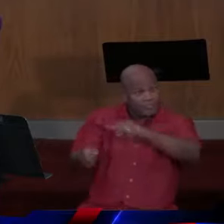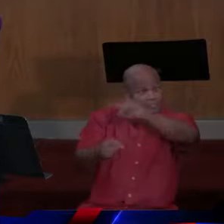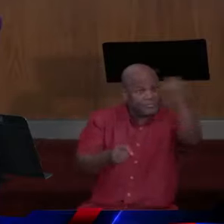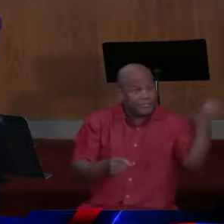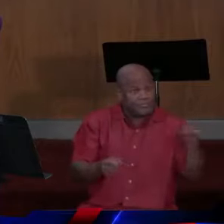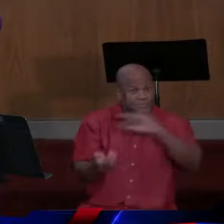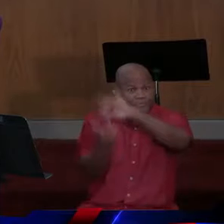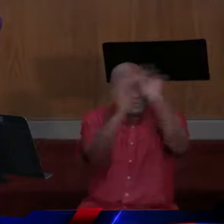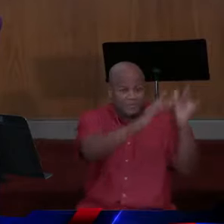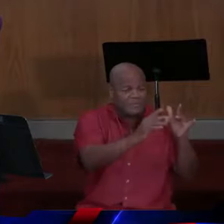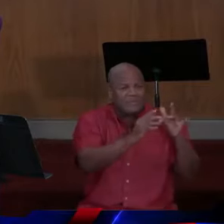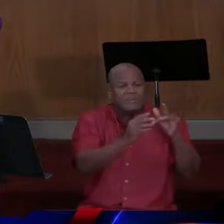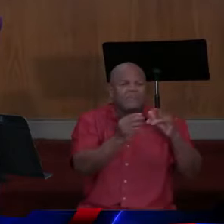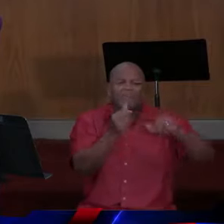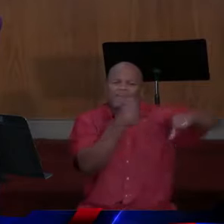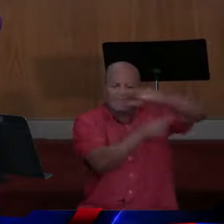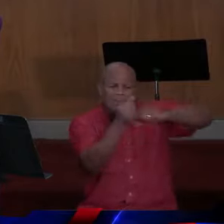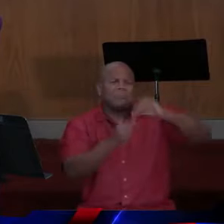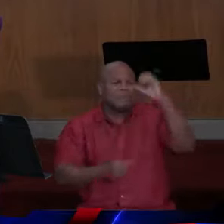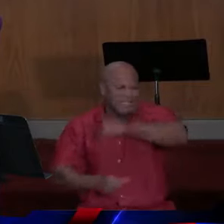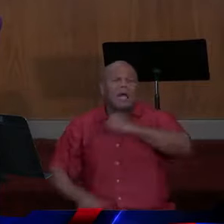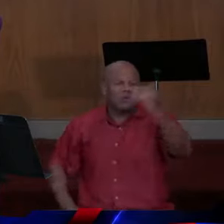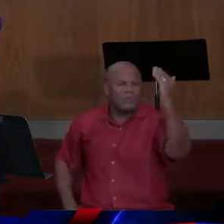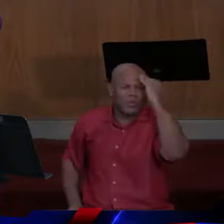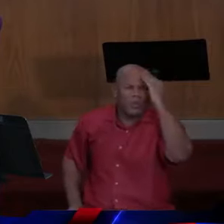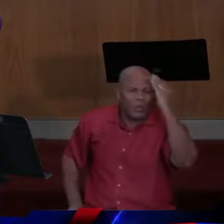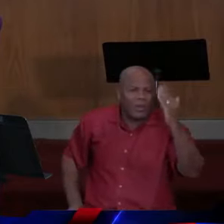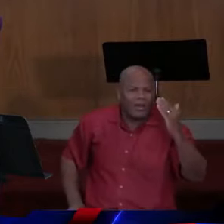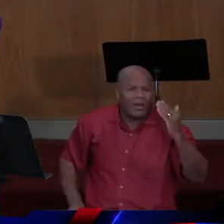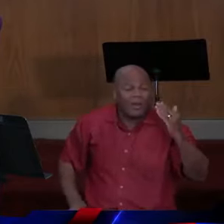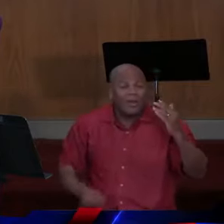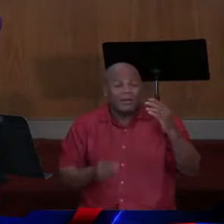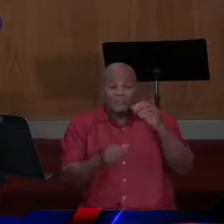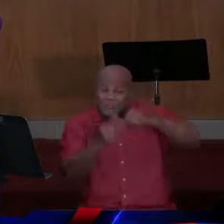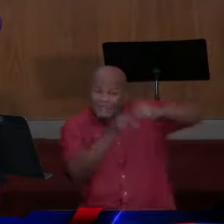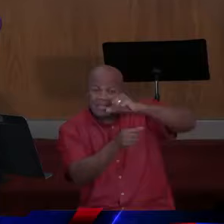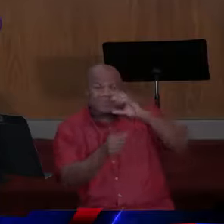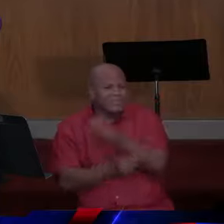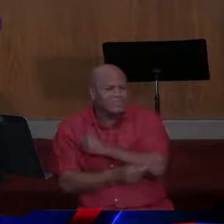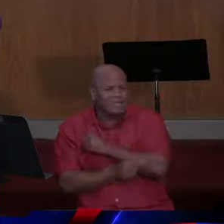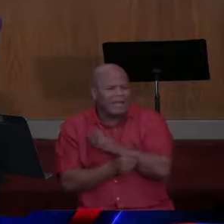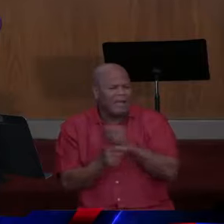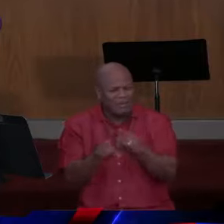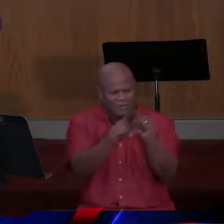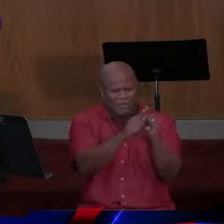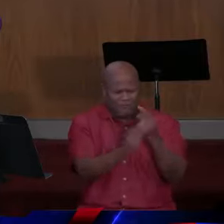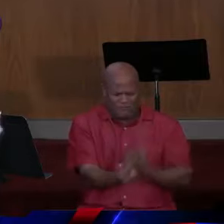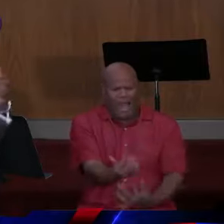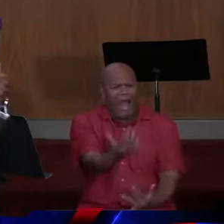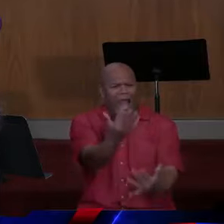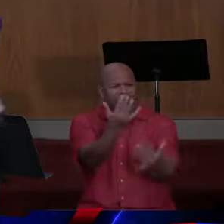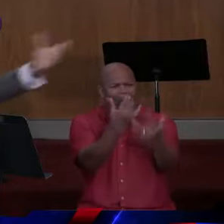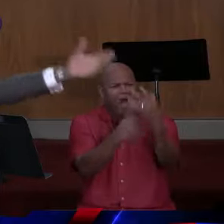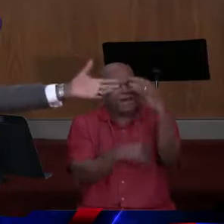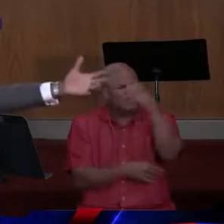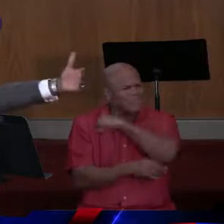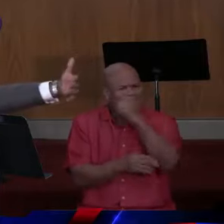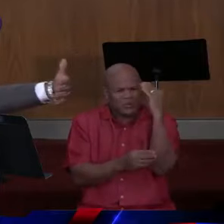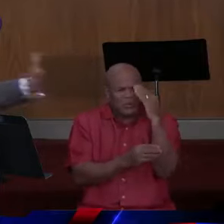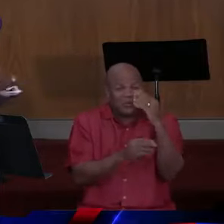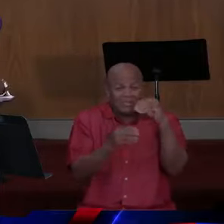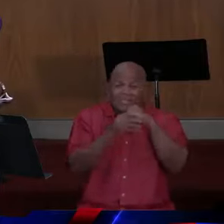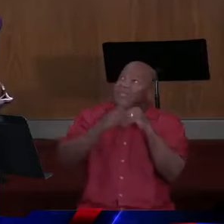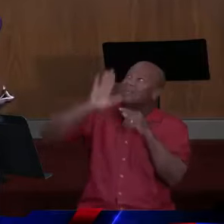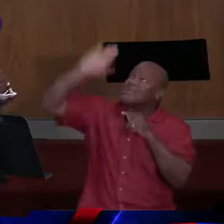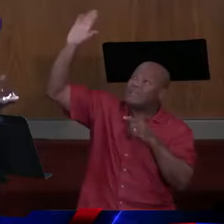the fellowship. Amen. Not only do I miss the fellowship, I miss the fire. You know, we're just sticks in